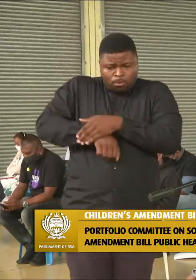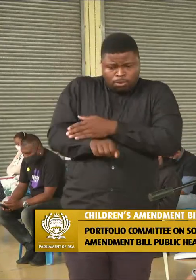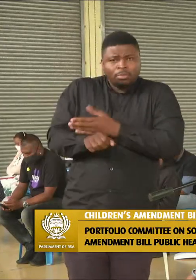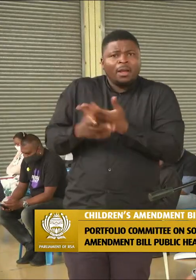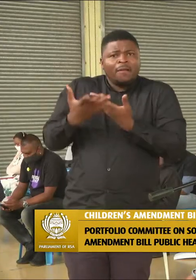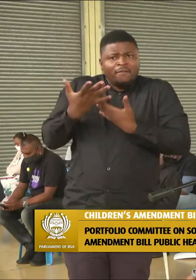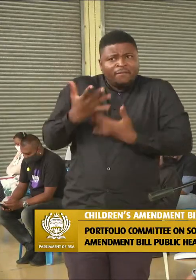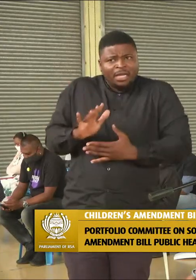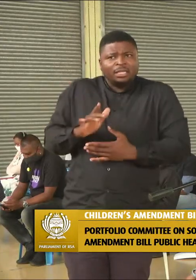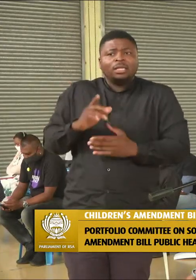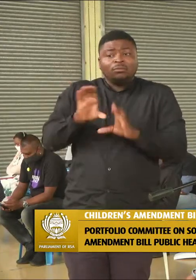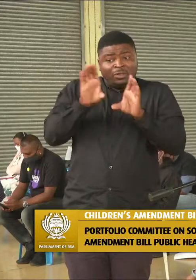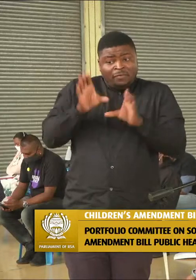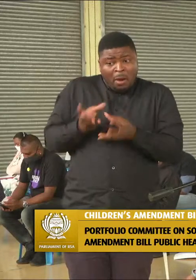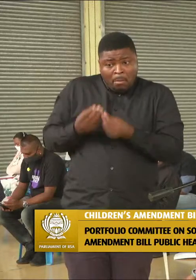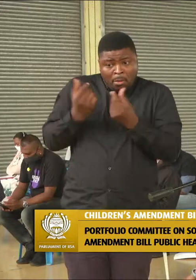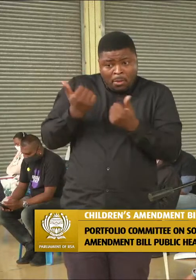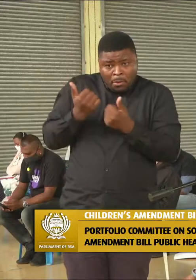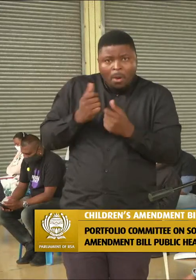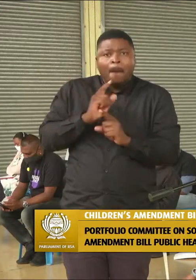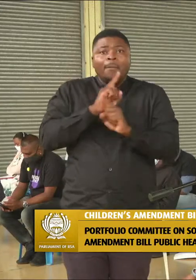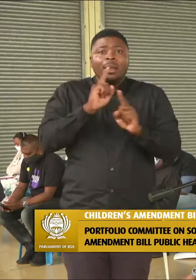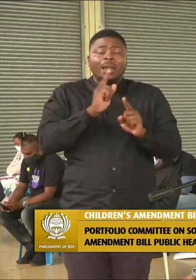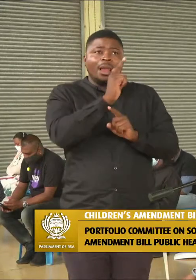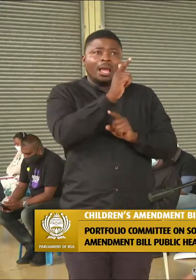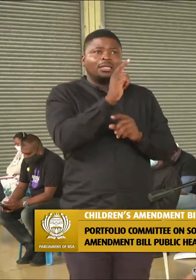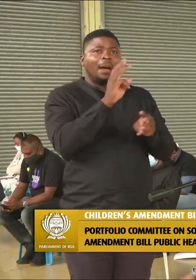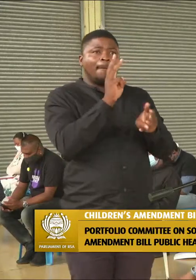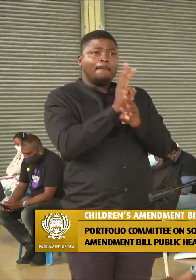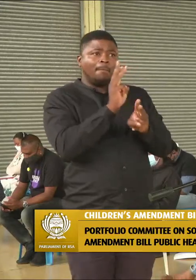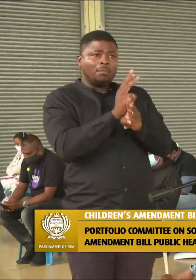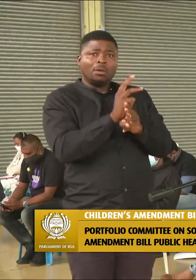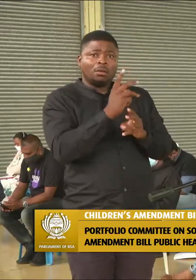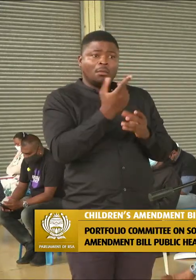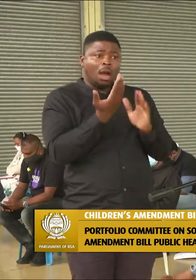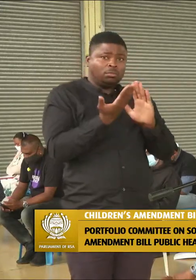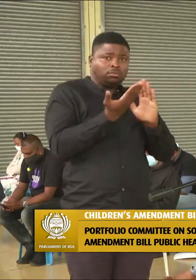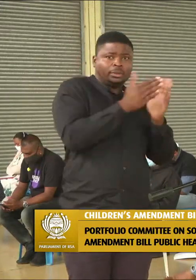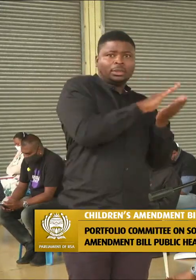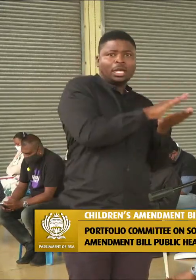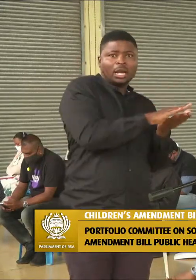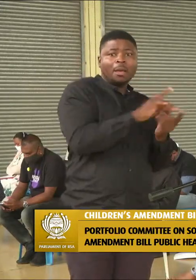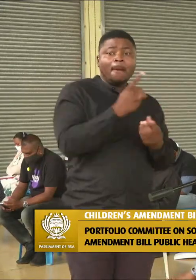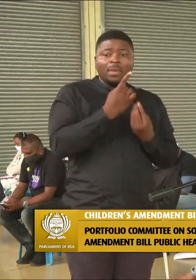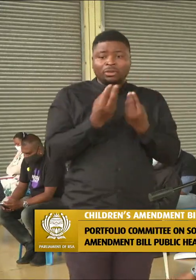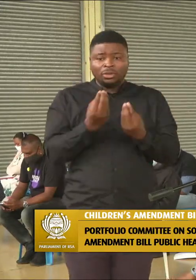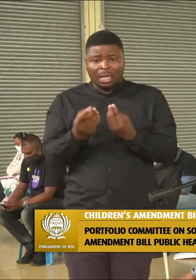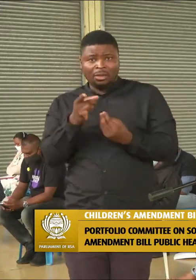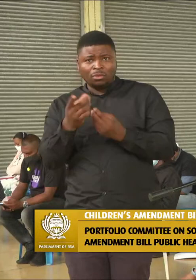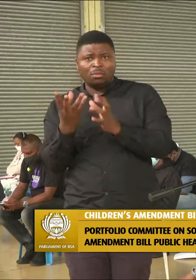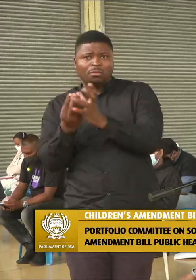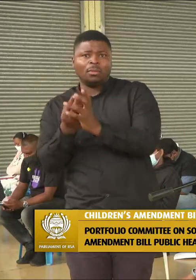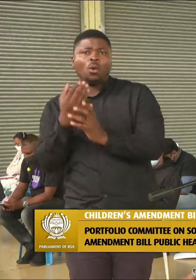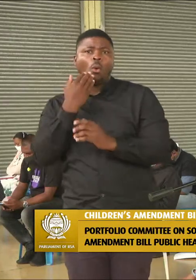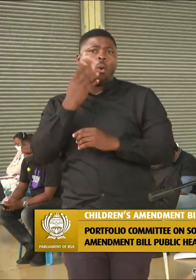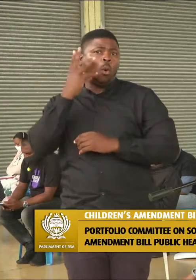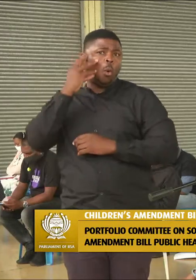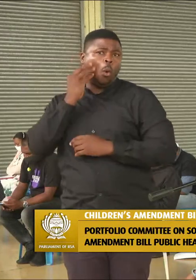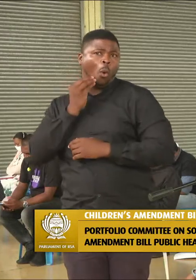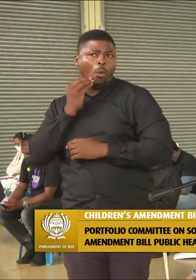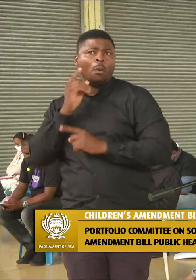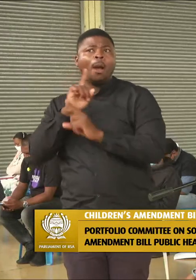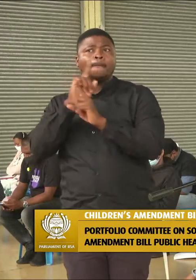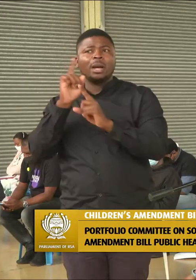also helped children who do not have birth certificates. There are those children who are born and